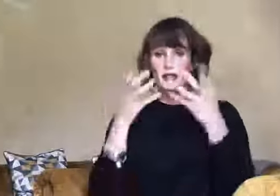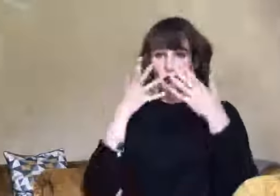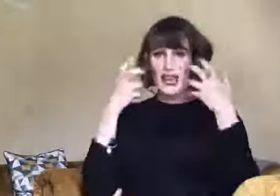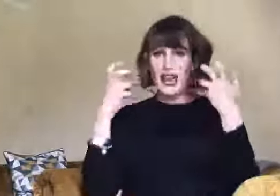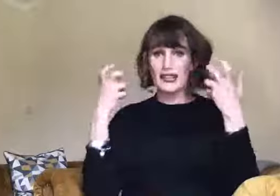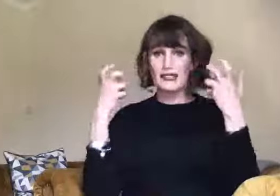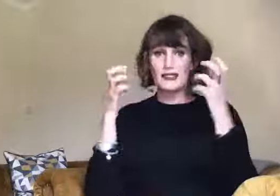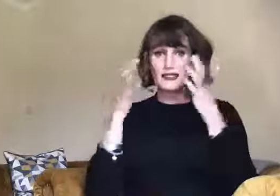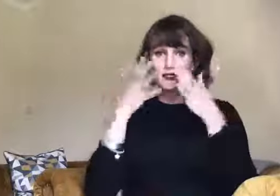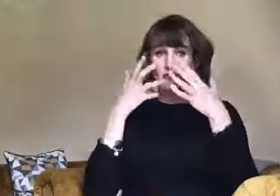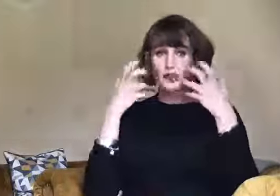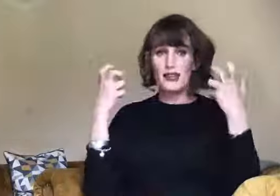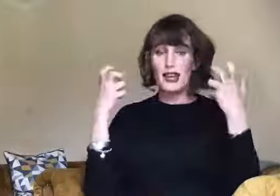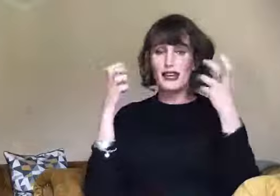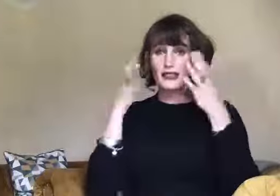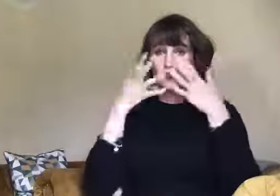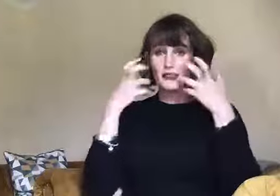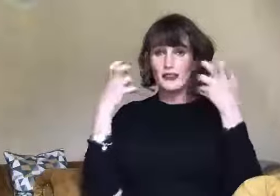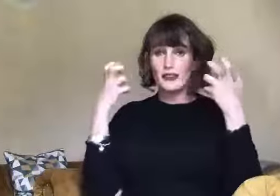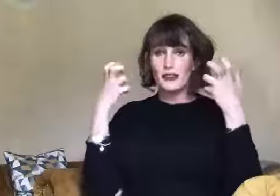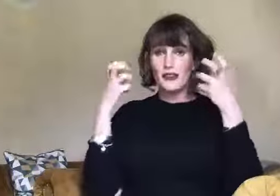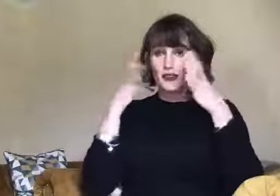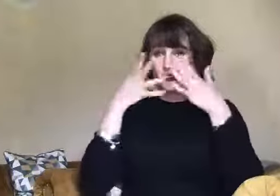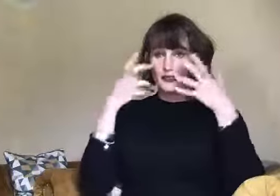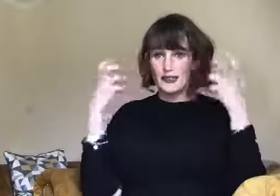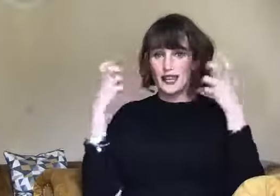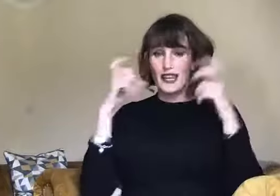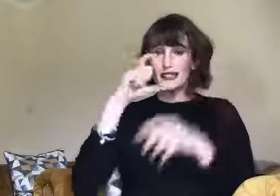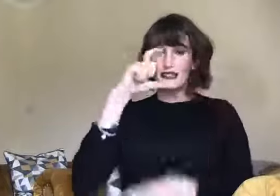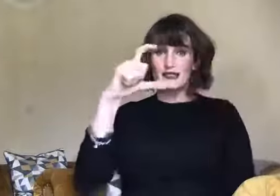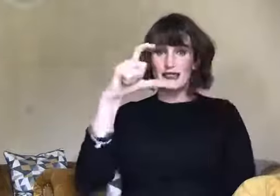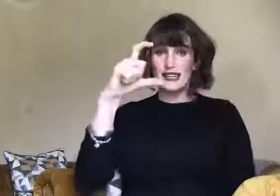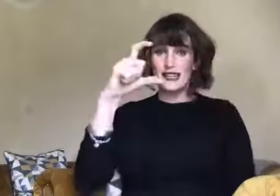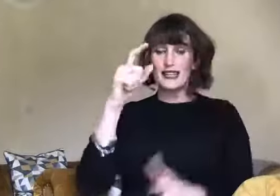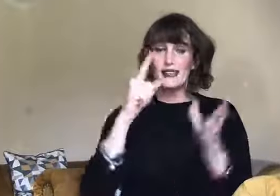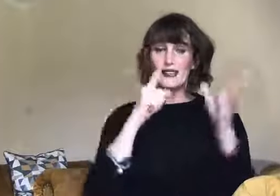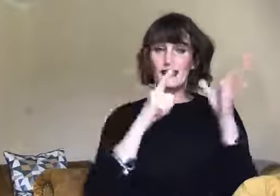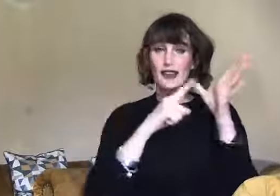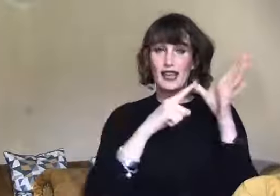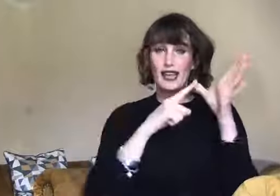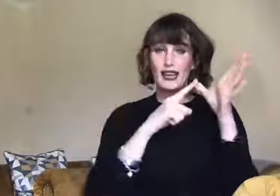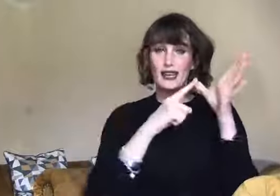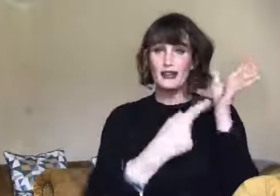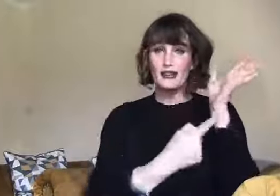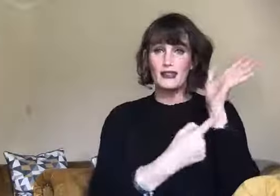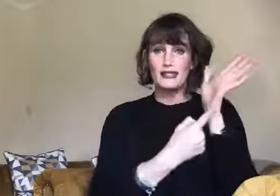do cat. So cat, this is cat, C-A-T,